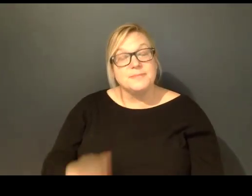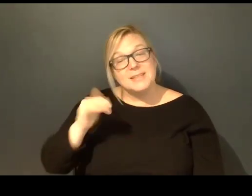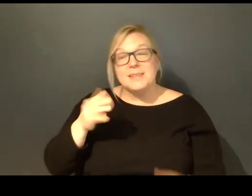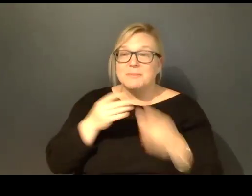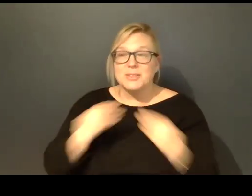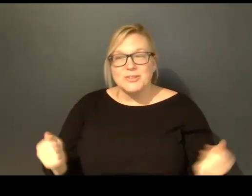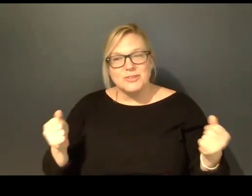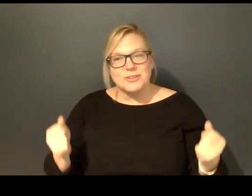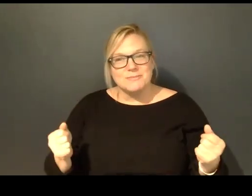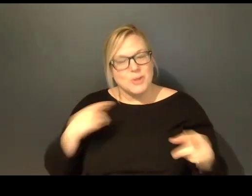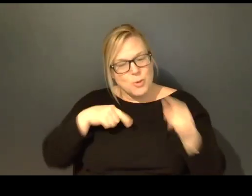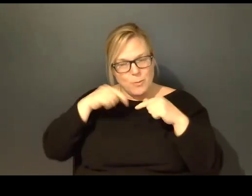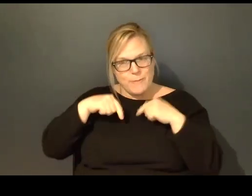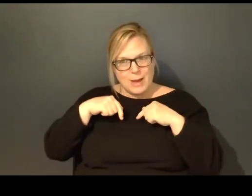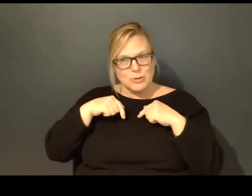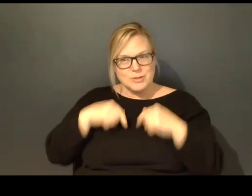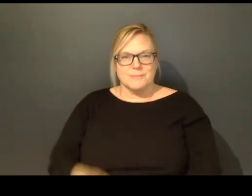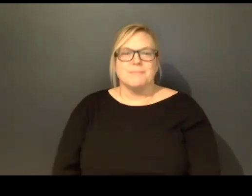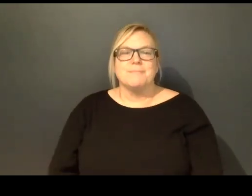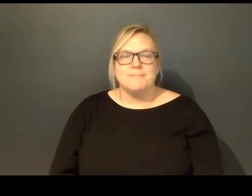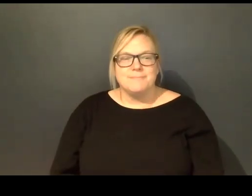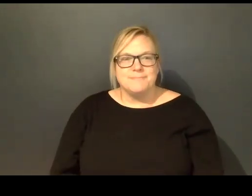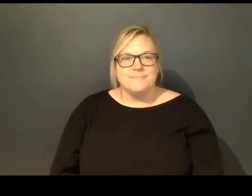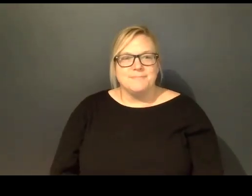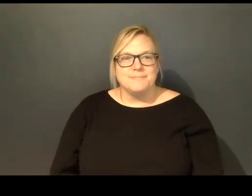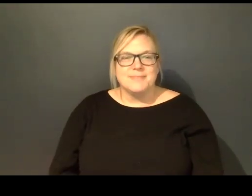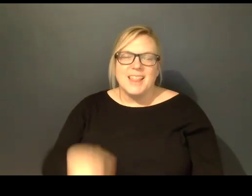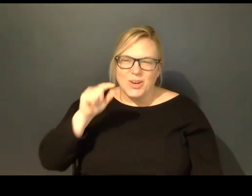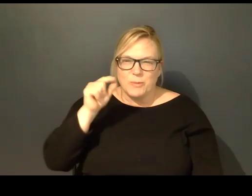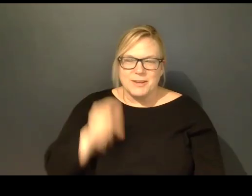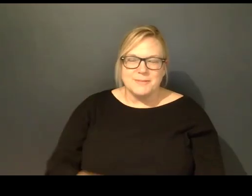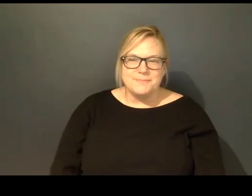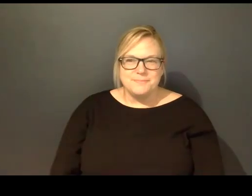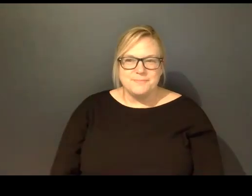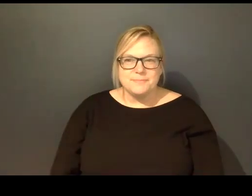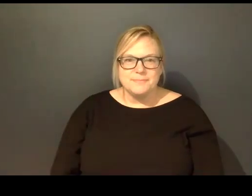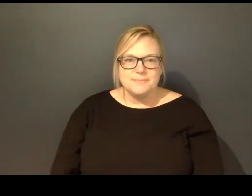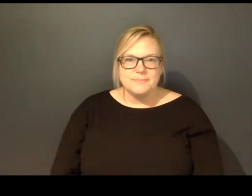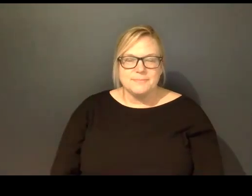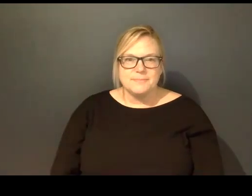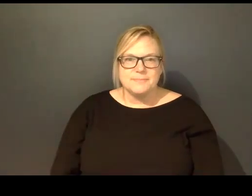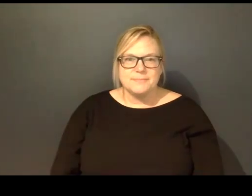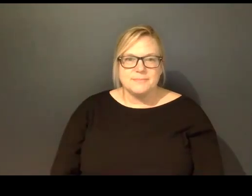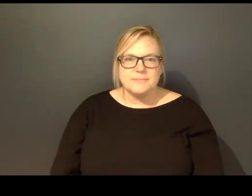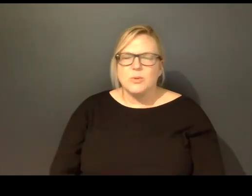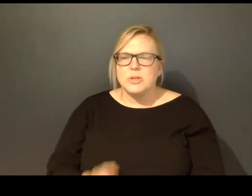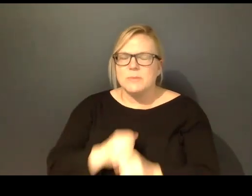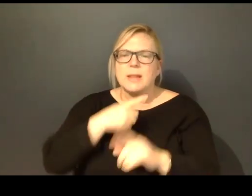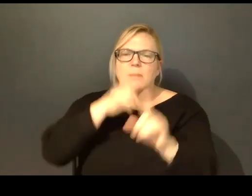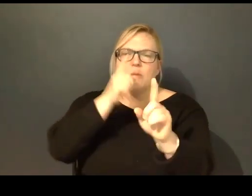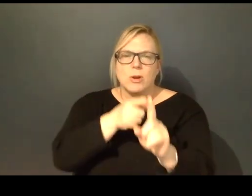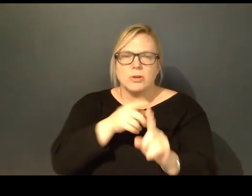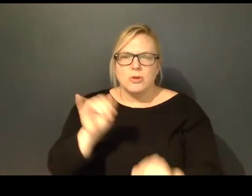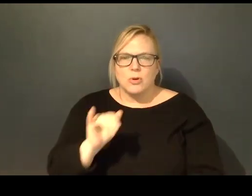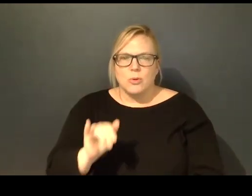day is that we move backwards. We're A little bit. a little bit, yeah. But honestly, we should make the point too, before we get to the Q&A, we're